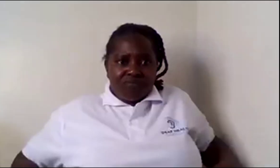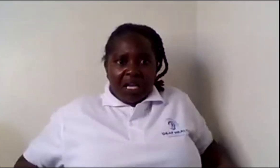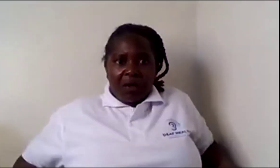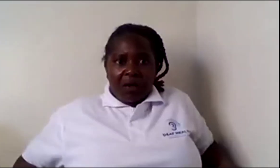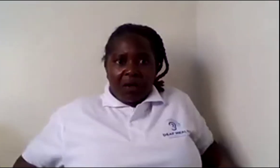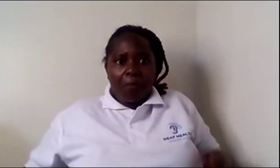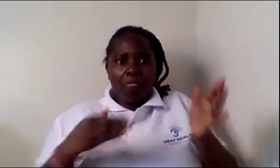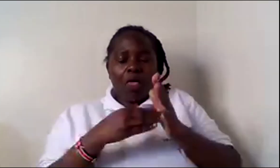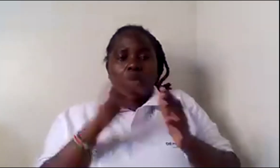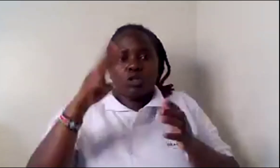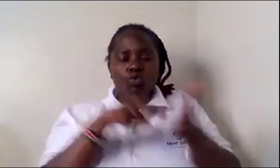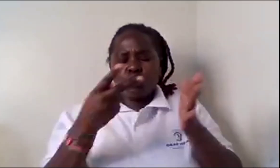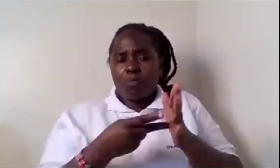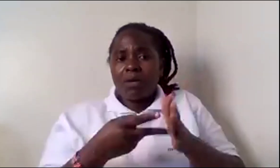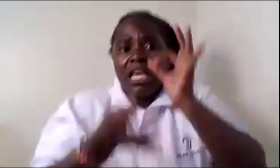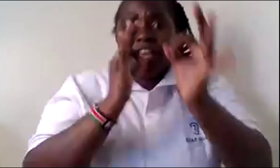pregnancies. And